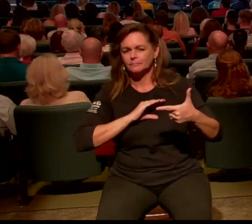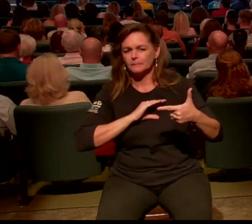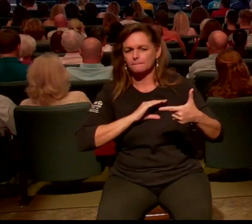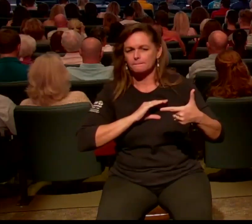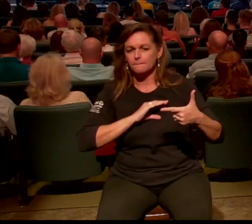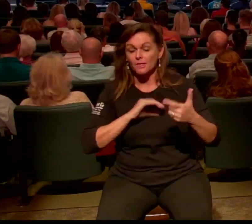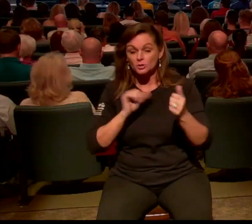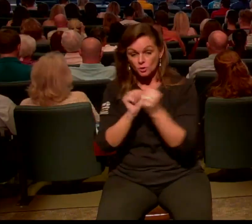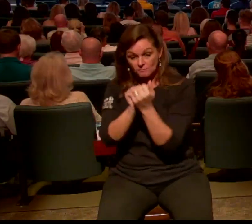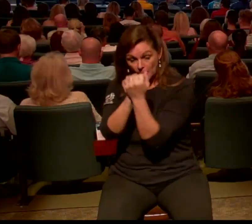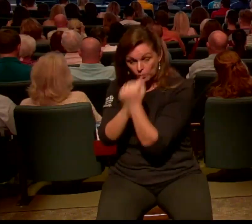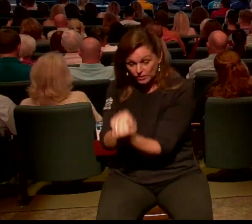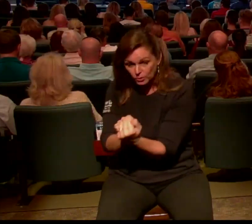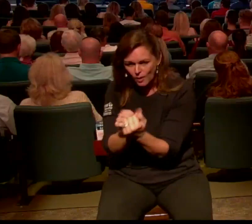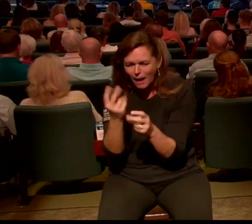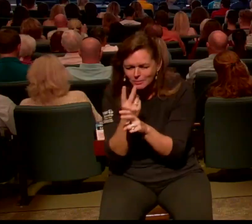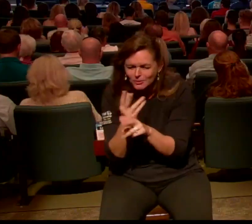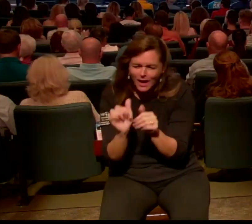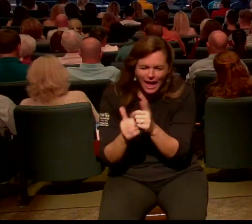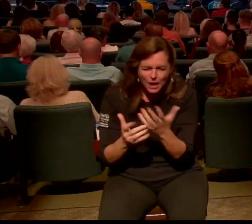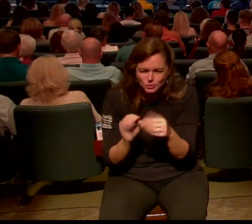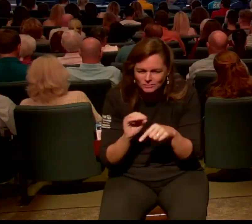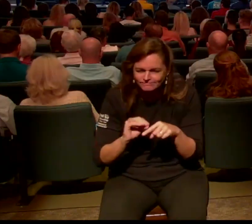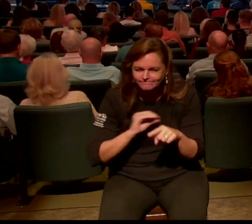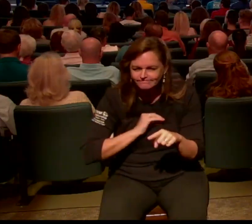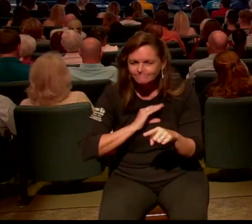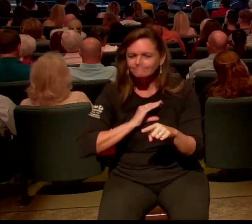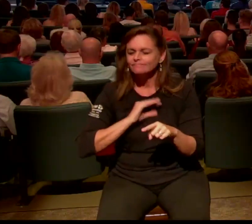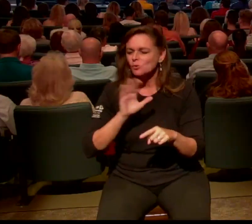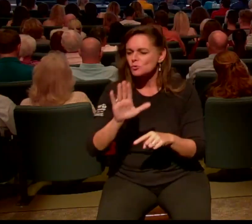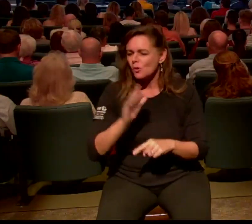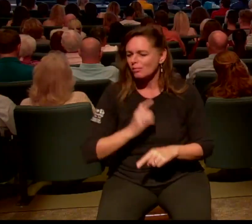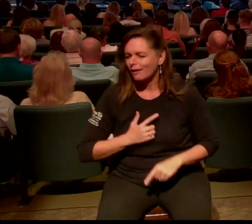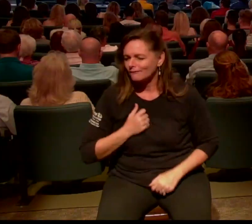you, I'm already looking for a way to add value to you. And guess